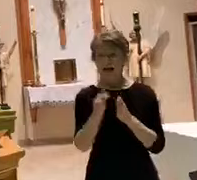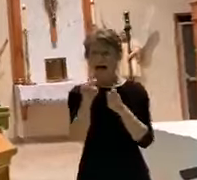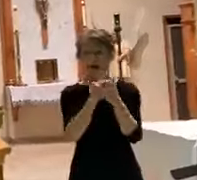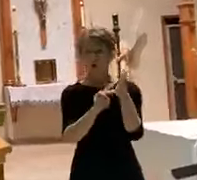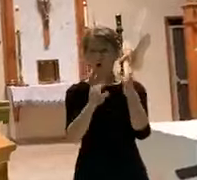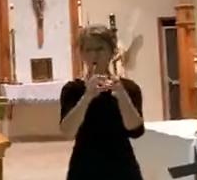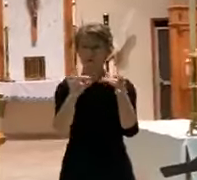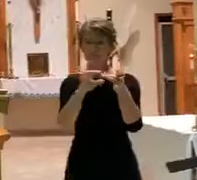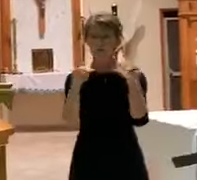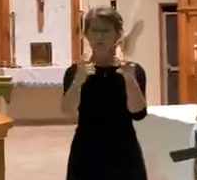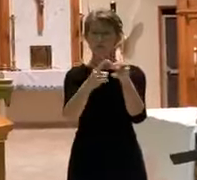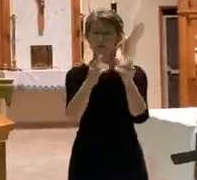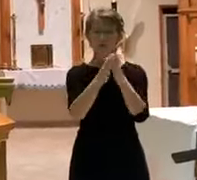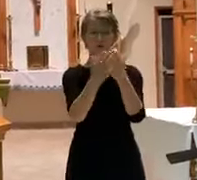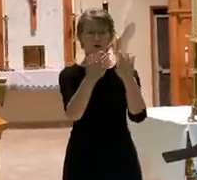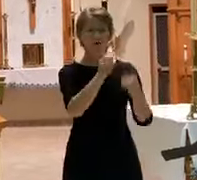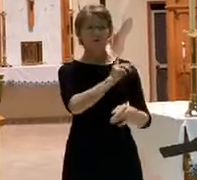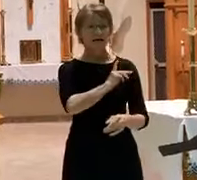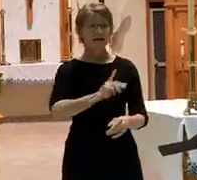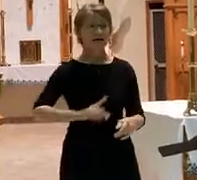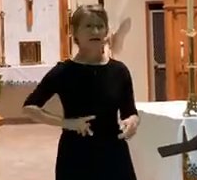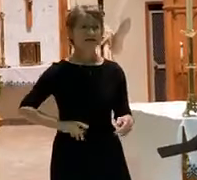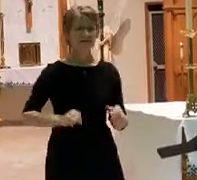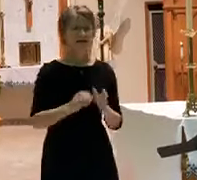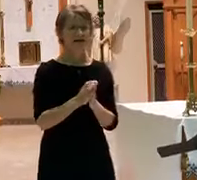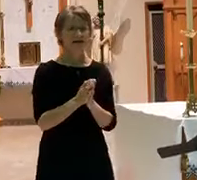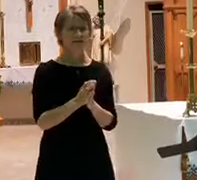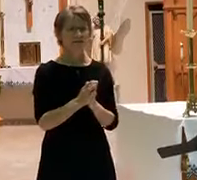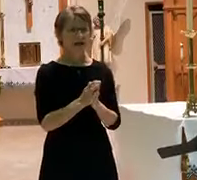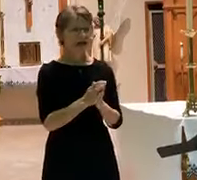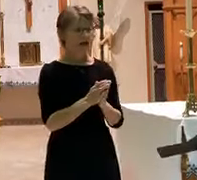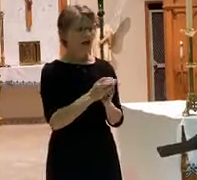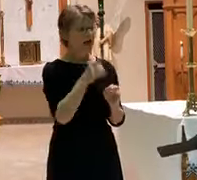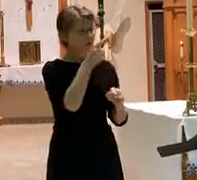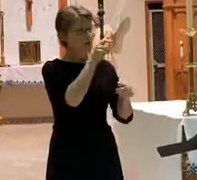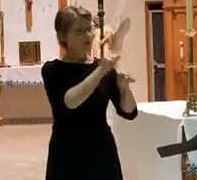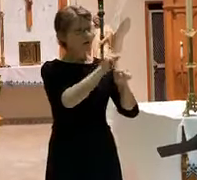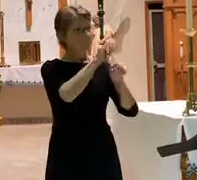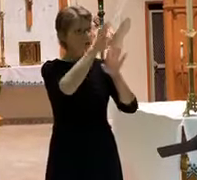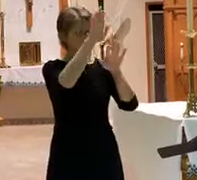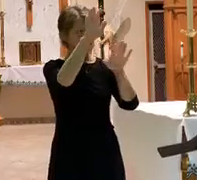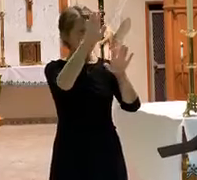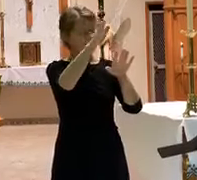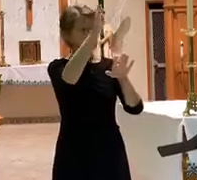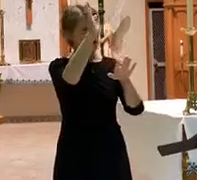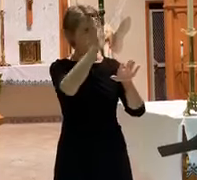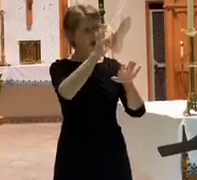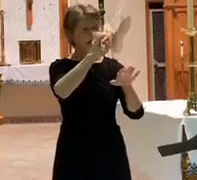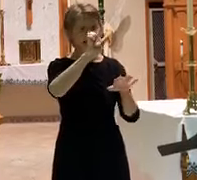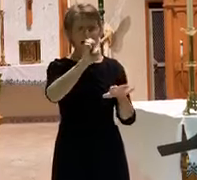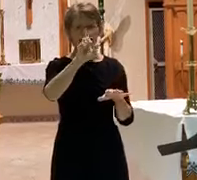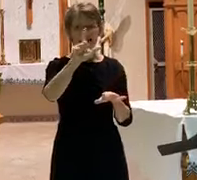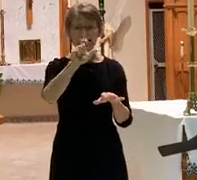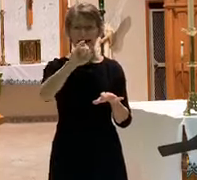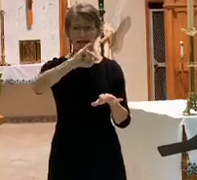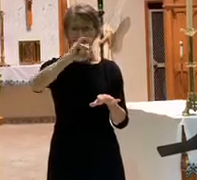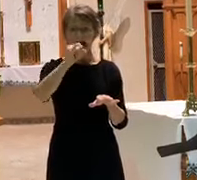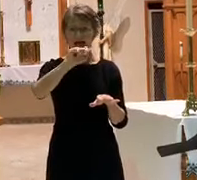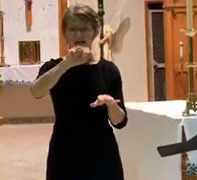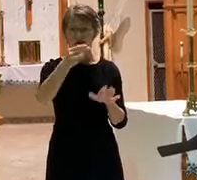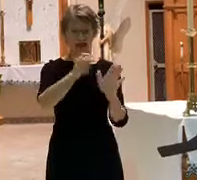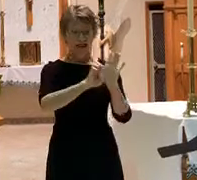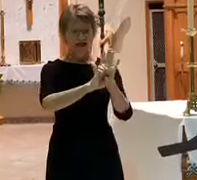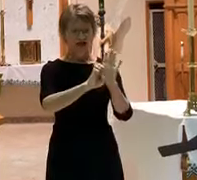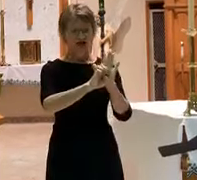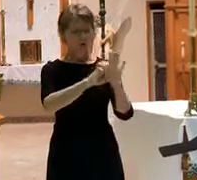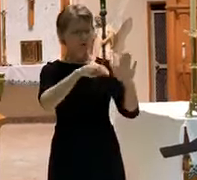A reading from the first book of Kings. At the mountain of God, Horeb, Elijah came to a cave where he took